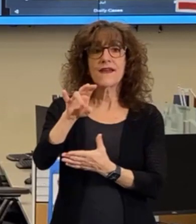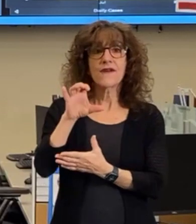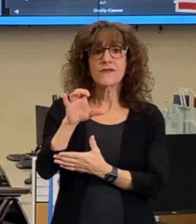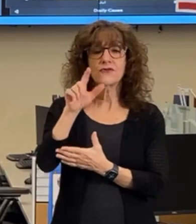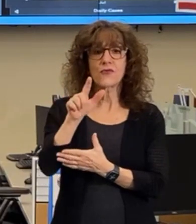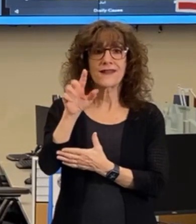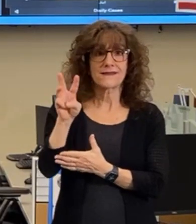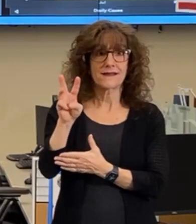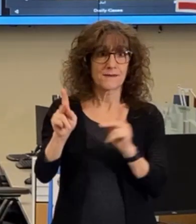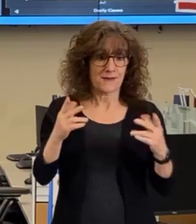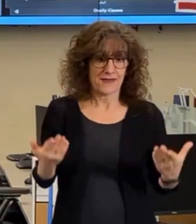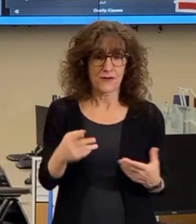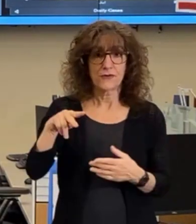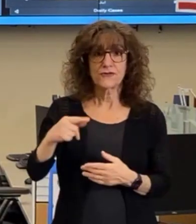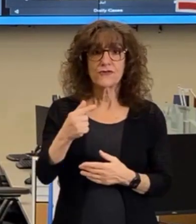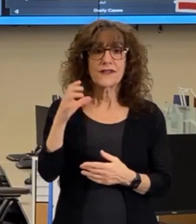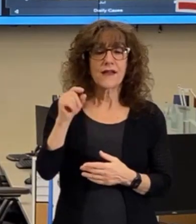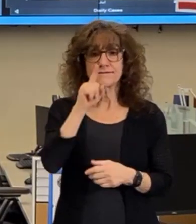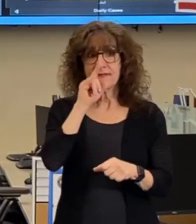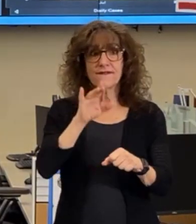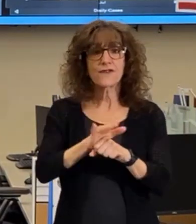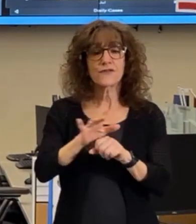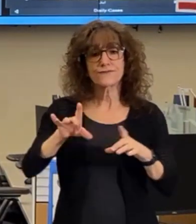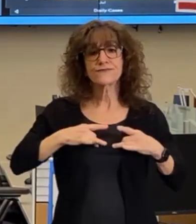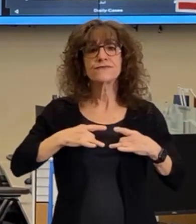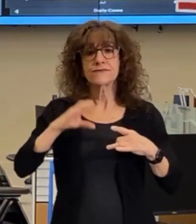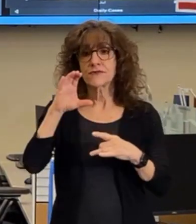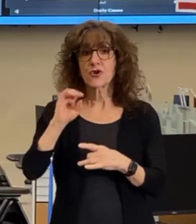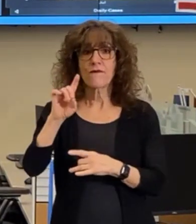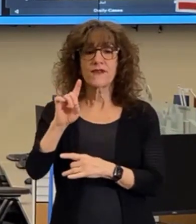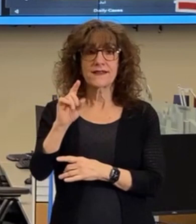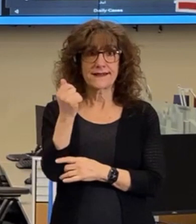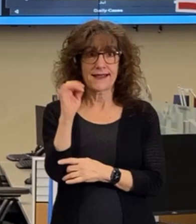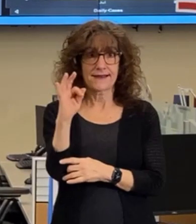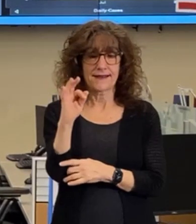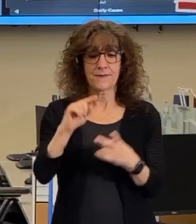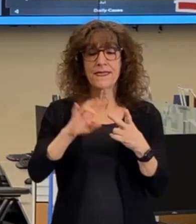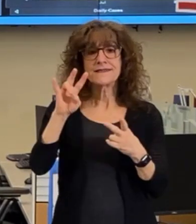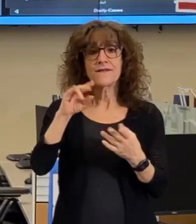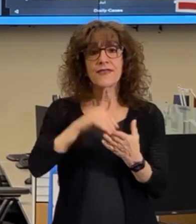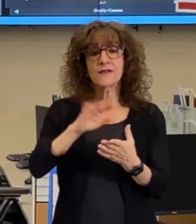74,726 Prince Georgians have had confirmed cases of COVID-19.